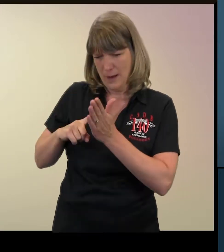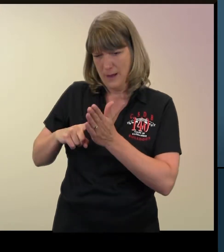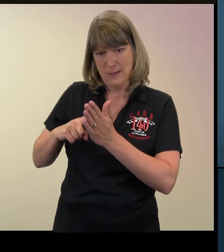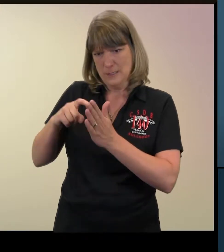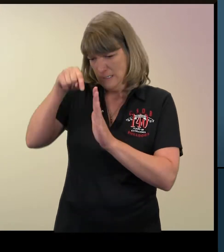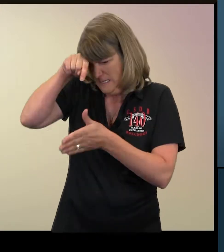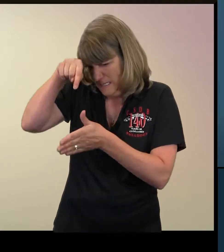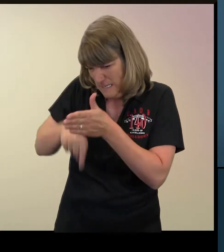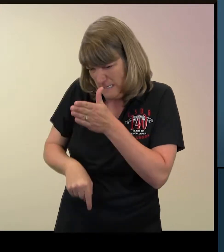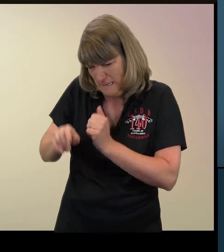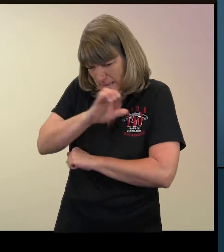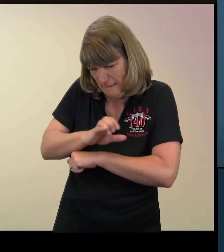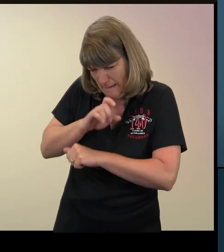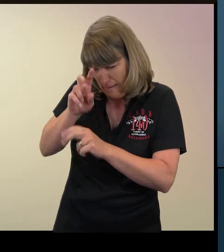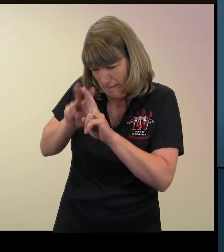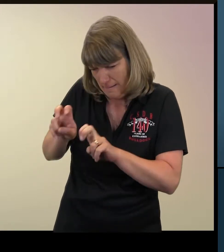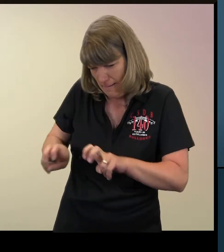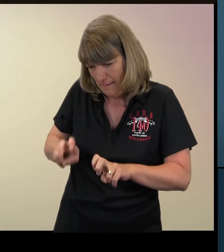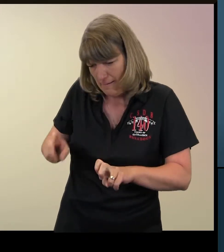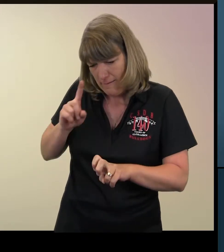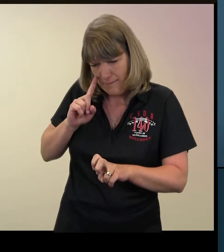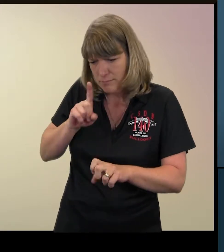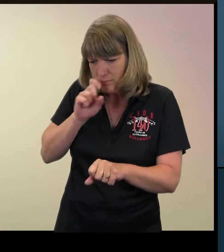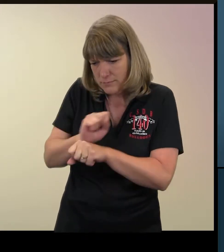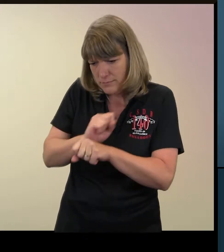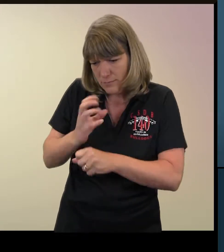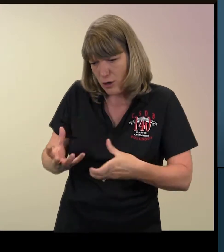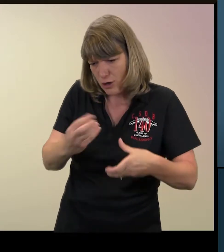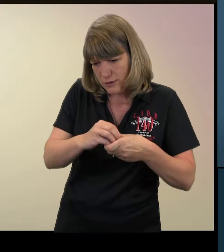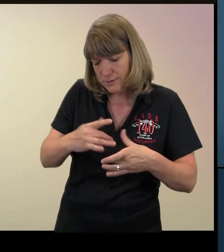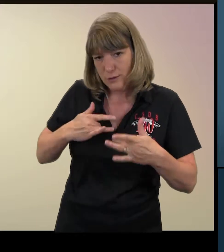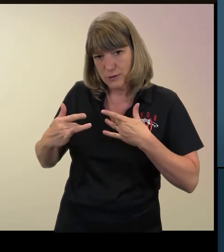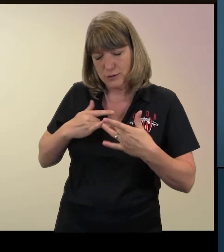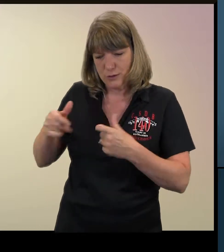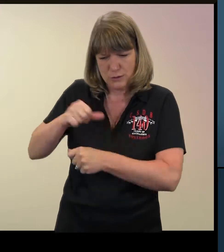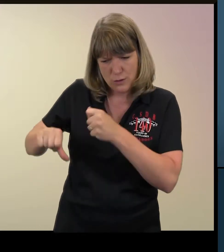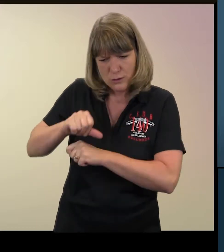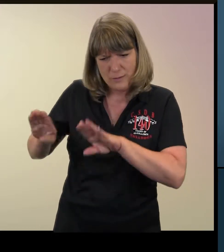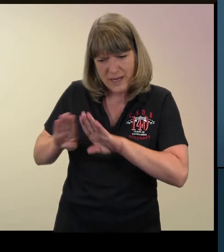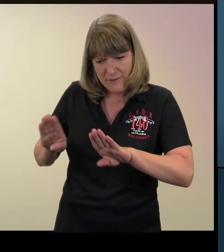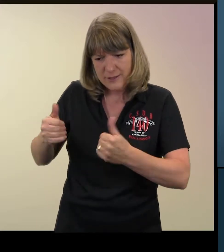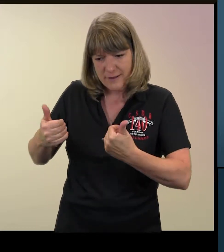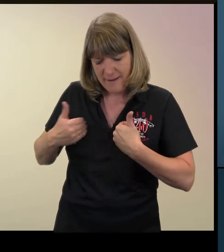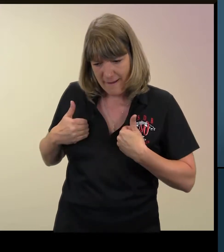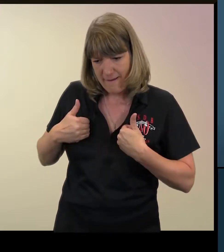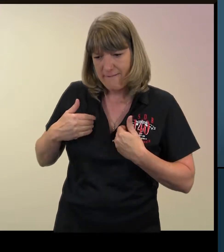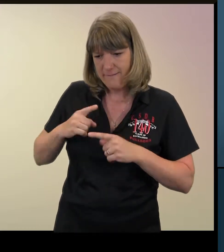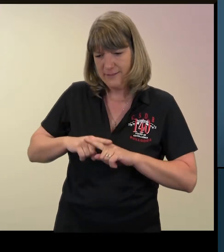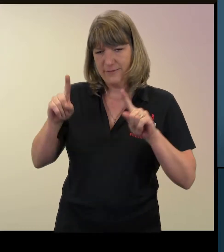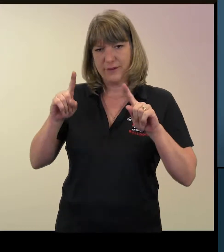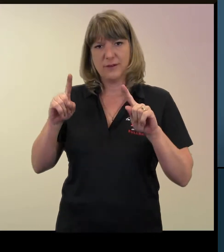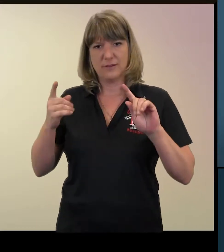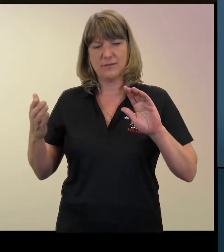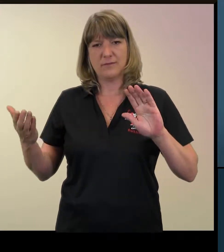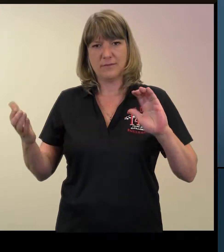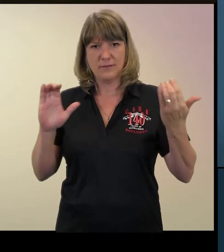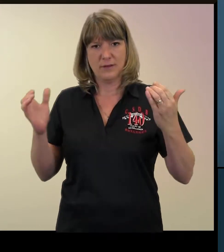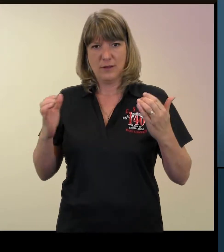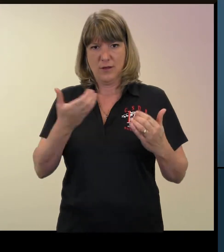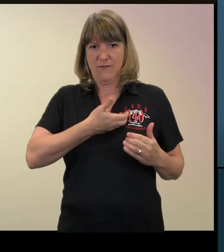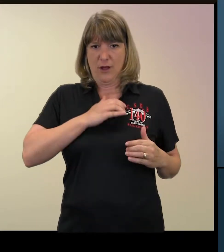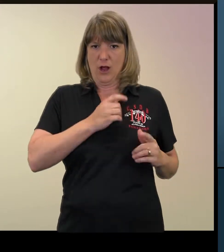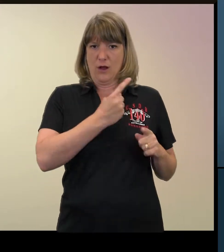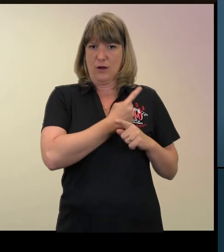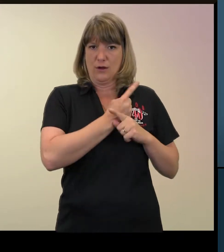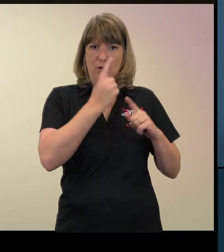workup for consideration of autism if we're concerned that their social behaviors differ markedly from our expectations